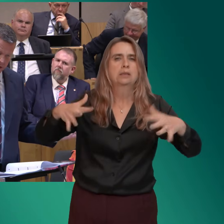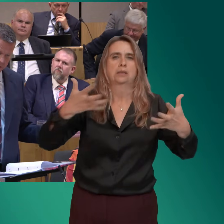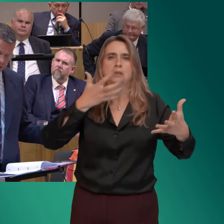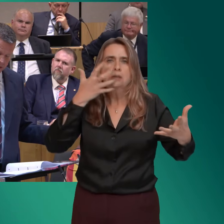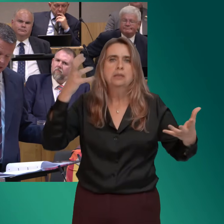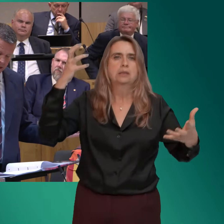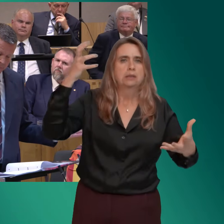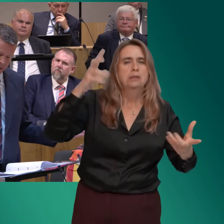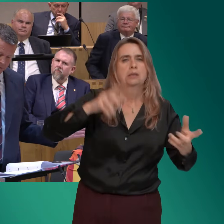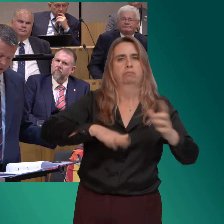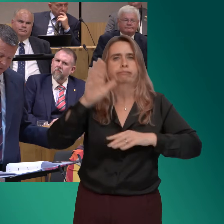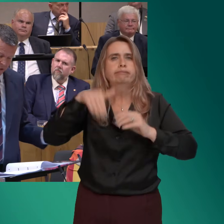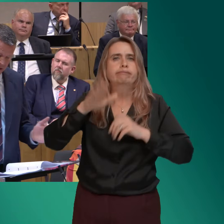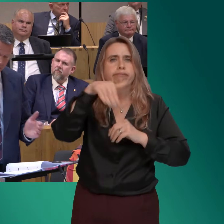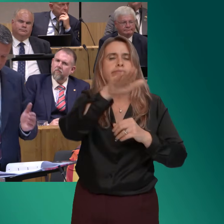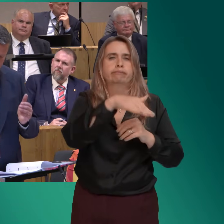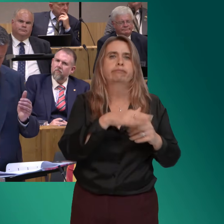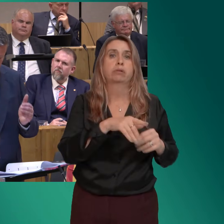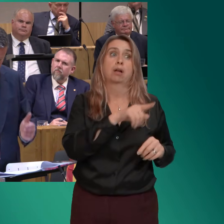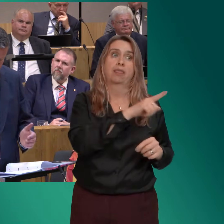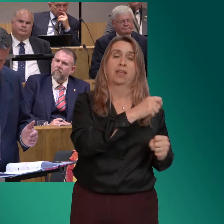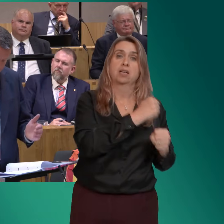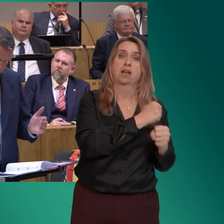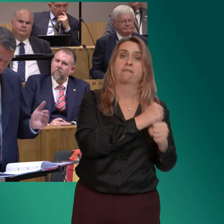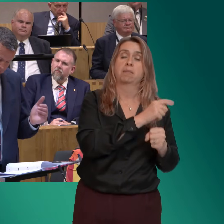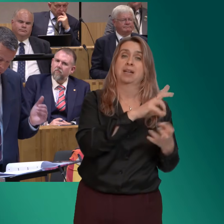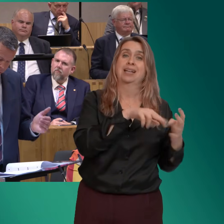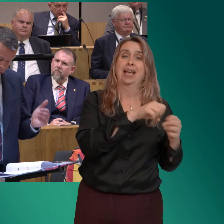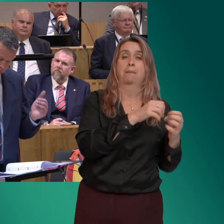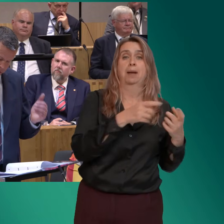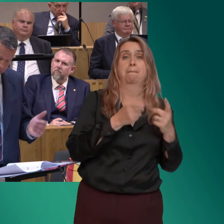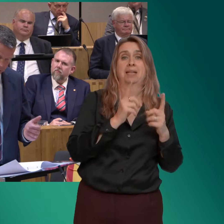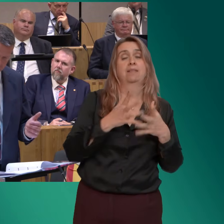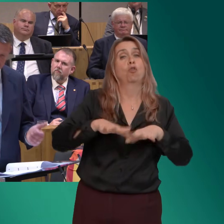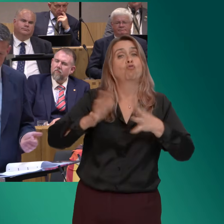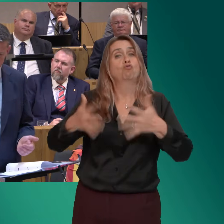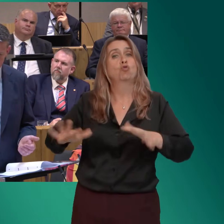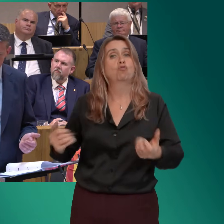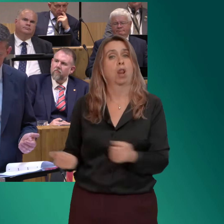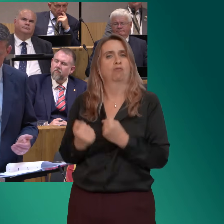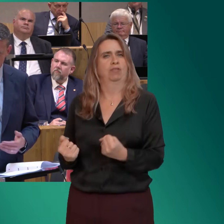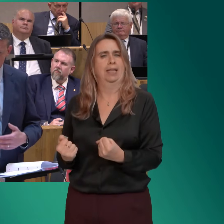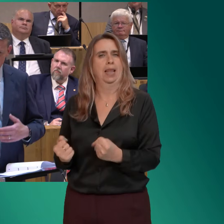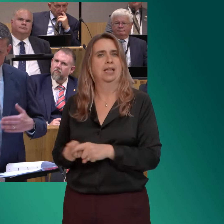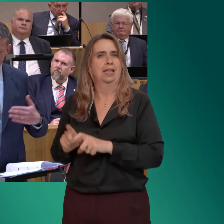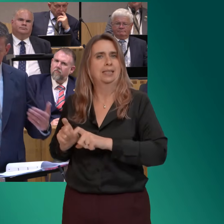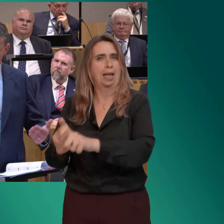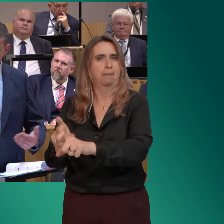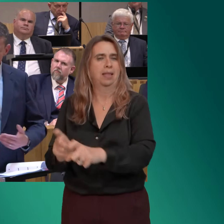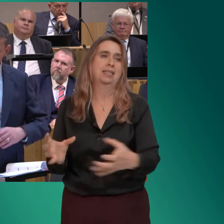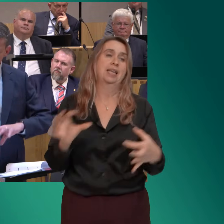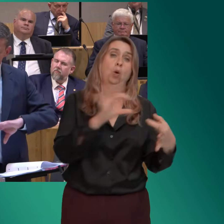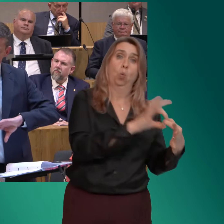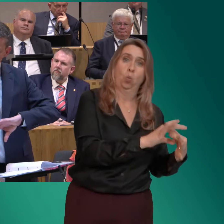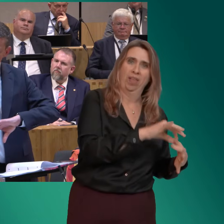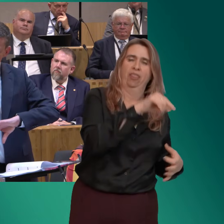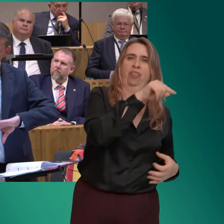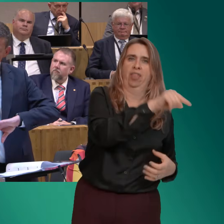Minister for Government Effectiveness and the Cabinet Minister for Rural Resilience and Sustainability. It's the way